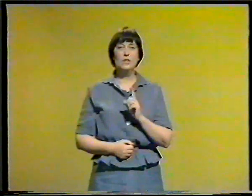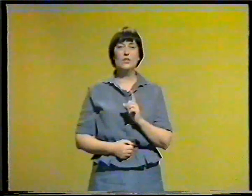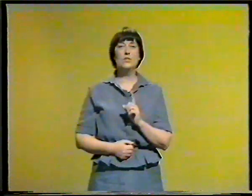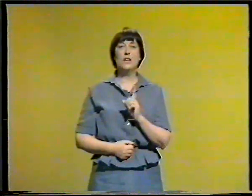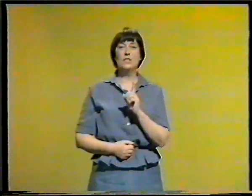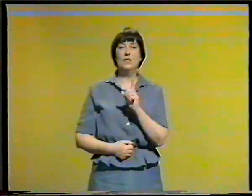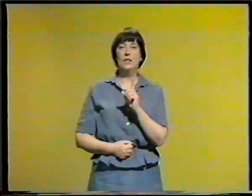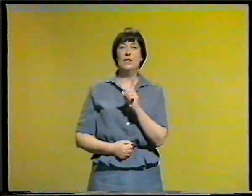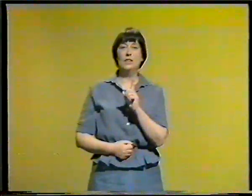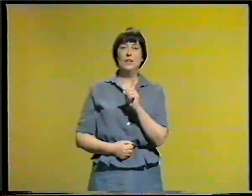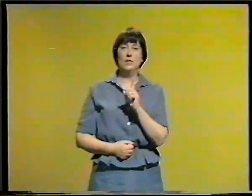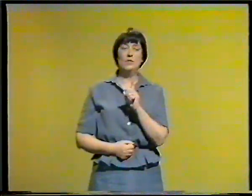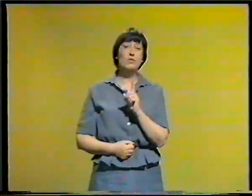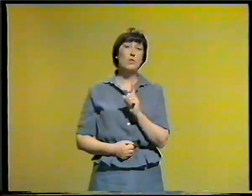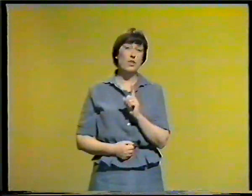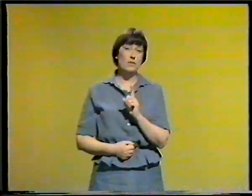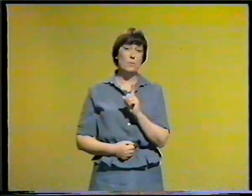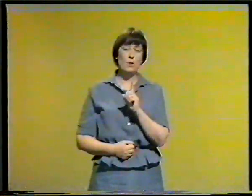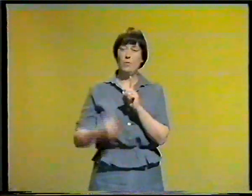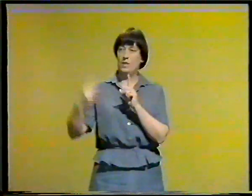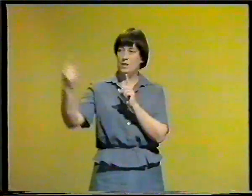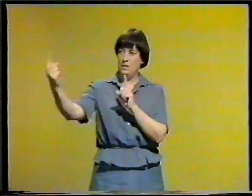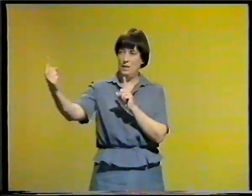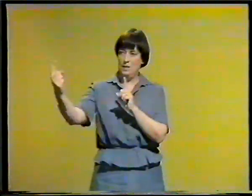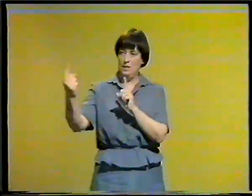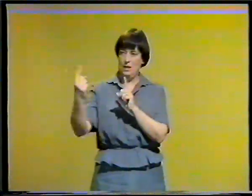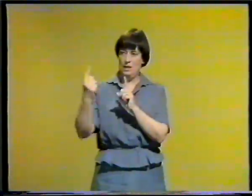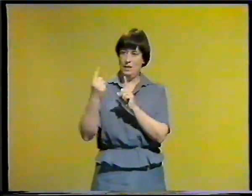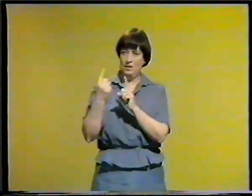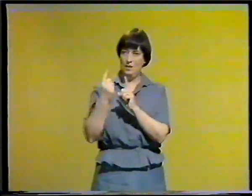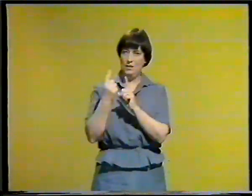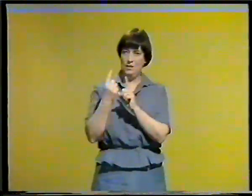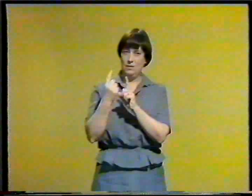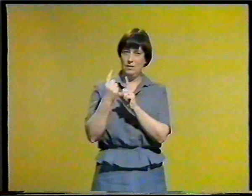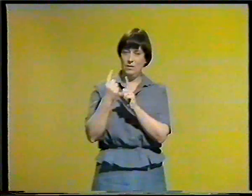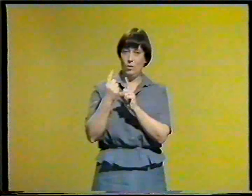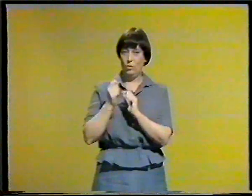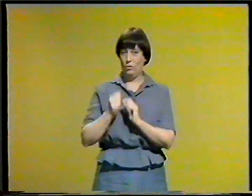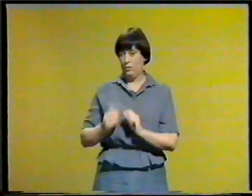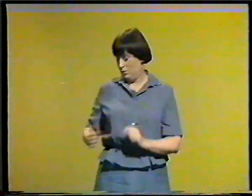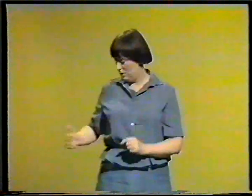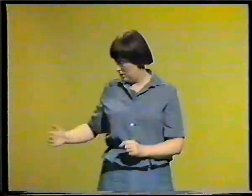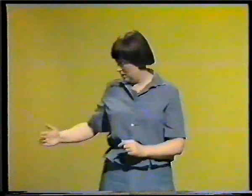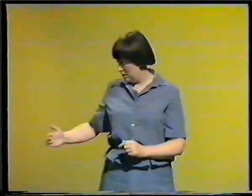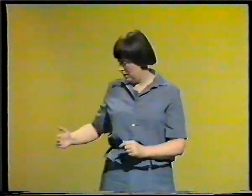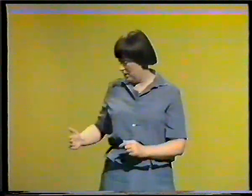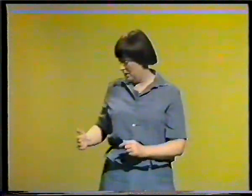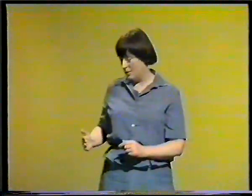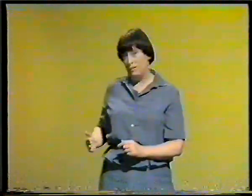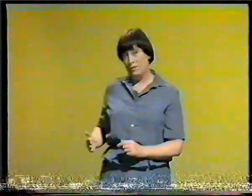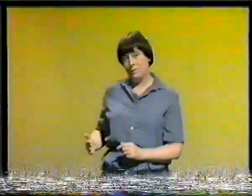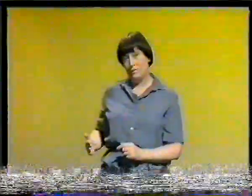Two signs for near. You use whichever is appropriate. Near. Or near.